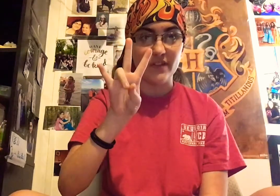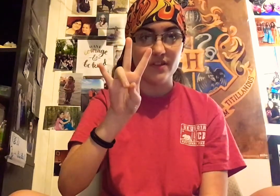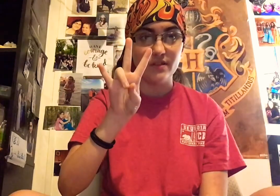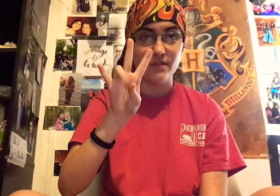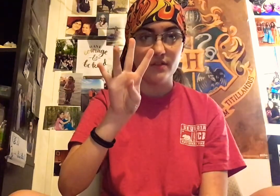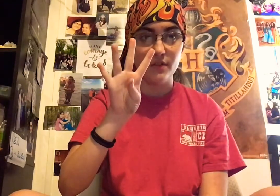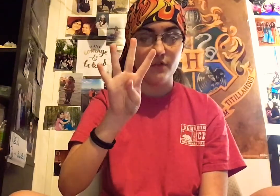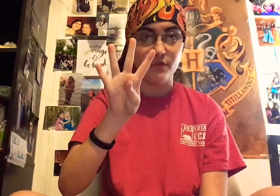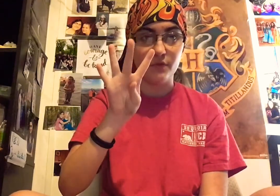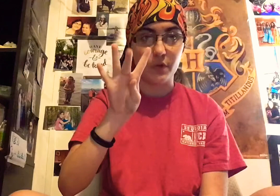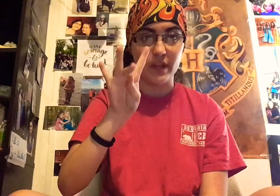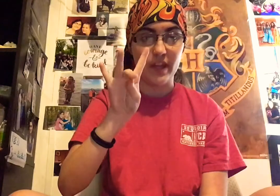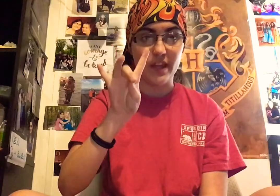47, 48,